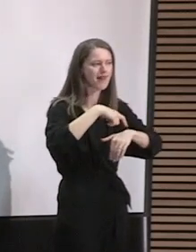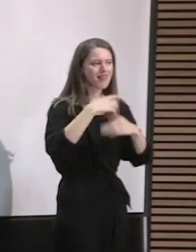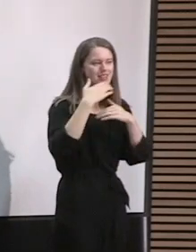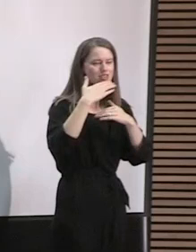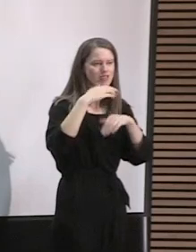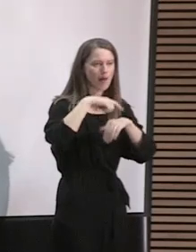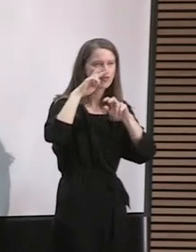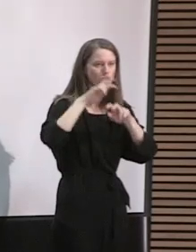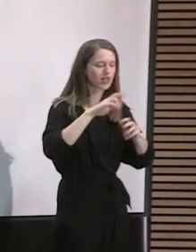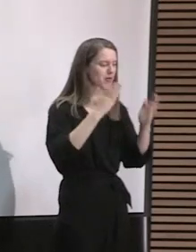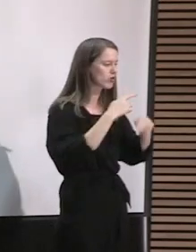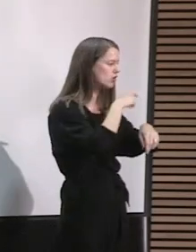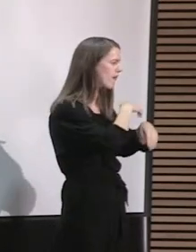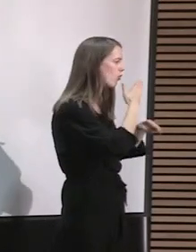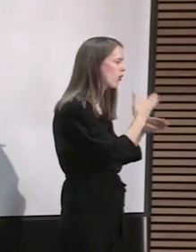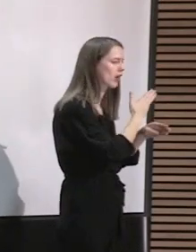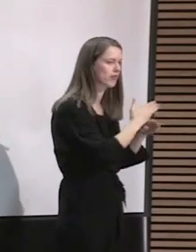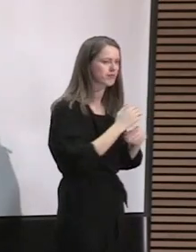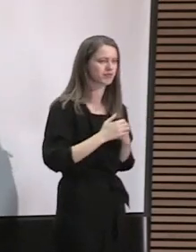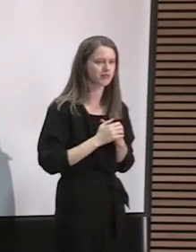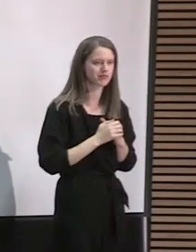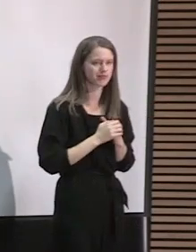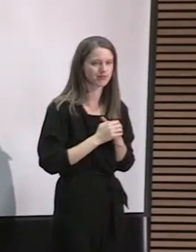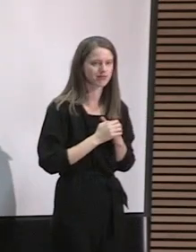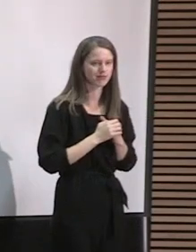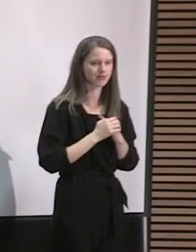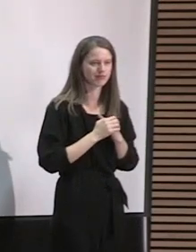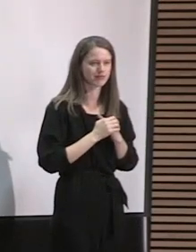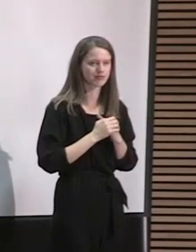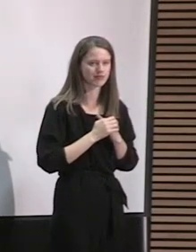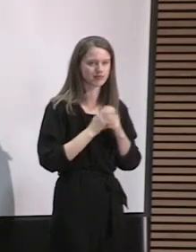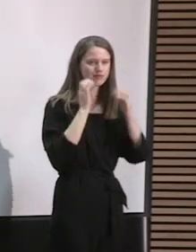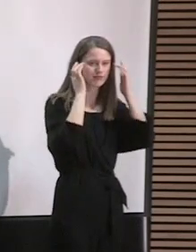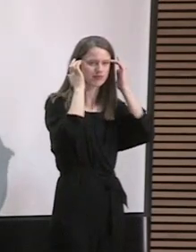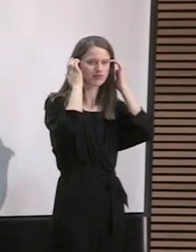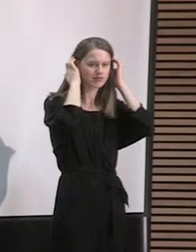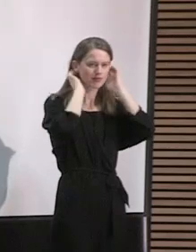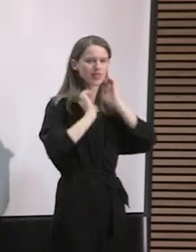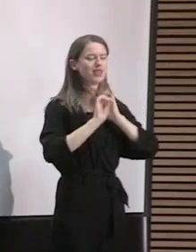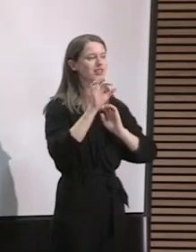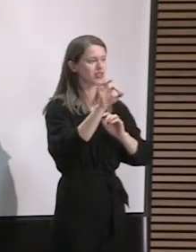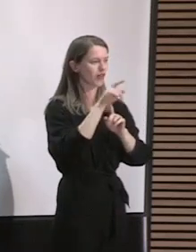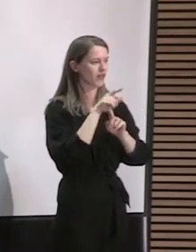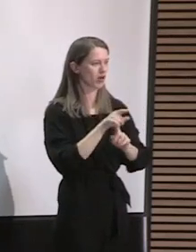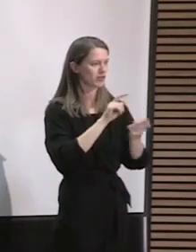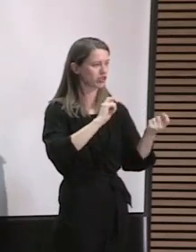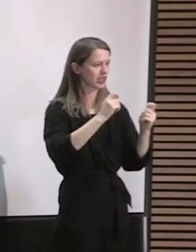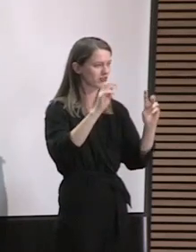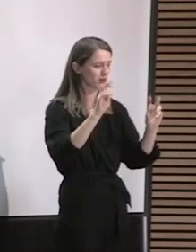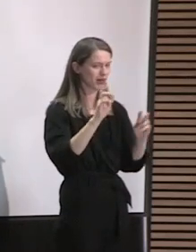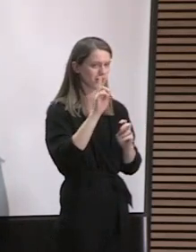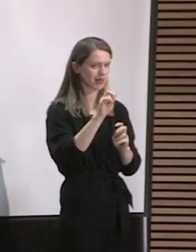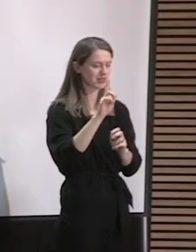actually do the work. Do you agree with? Sorry, can I follow that? Just it wasn't actually a follow up. It's actually a change of topic. But